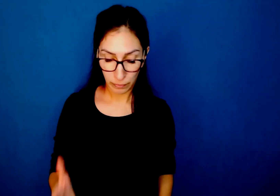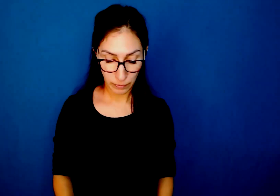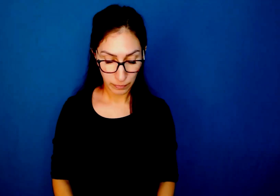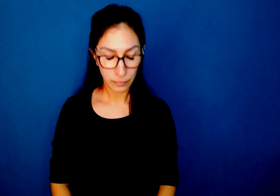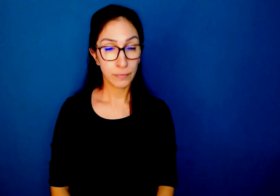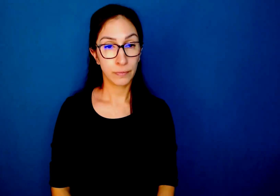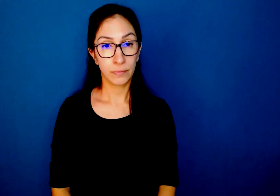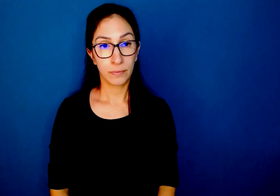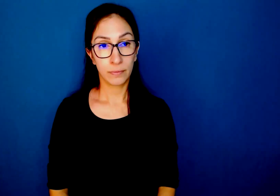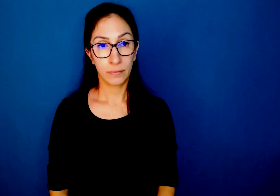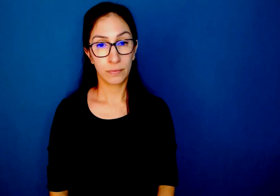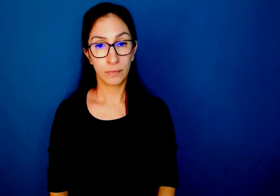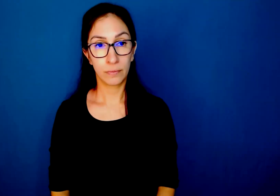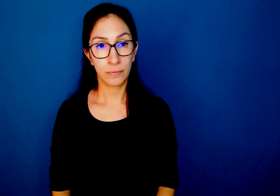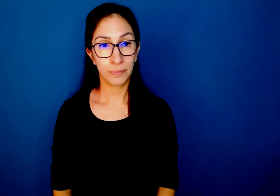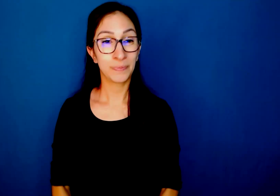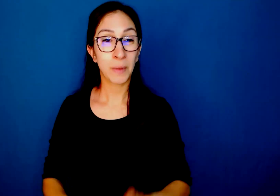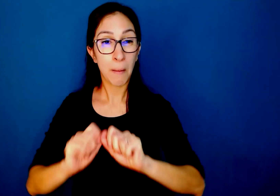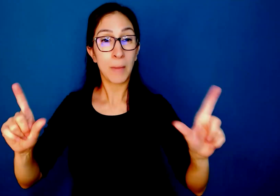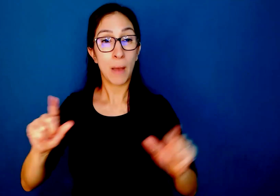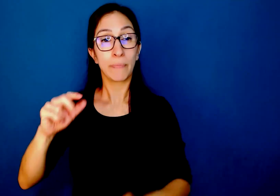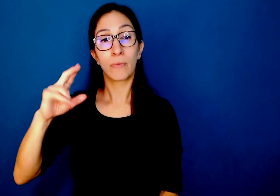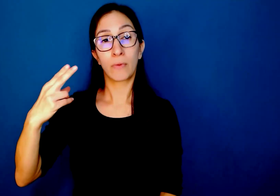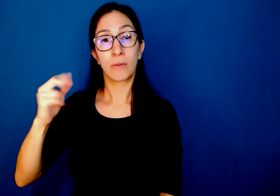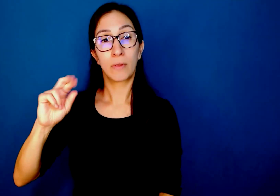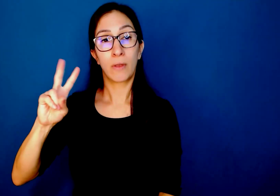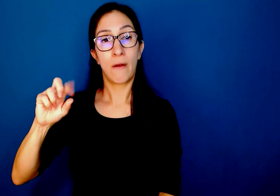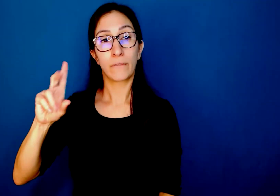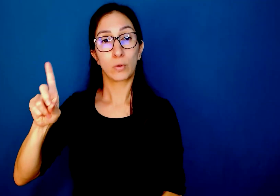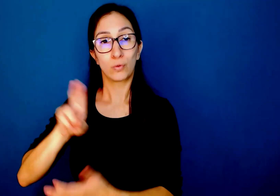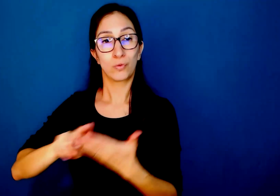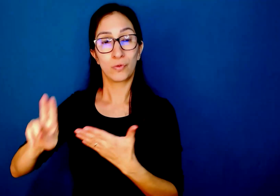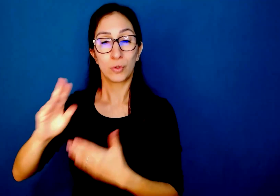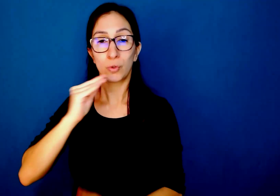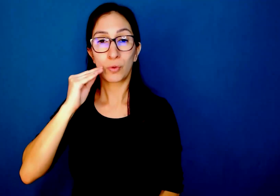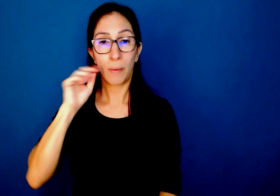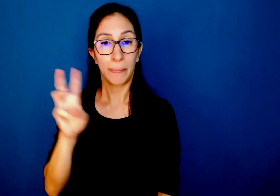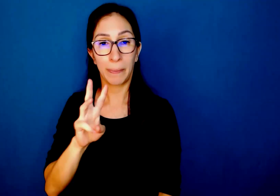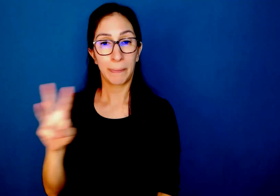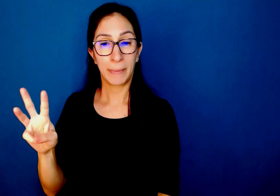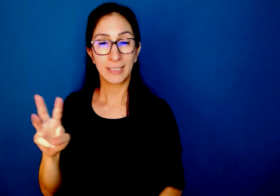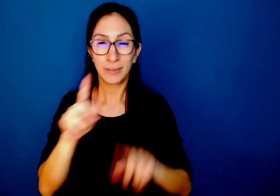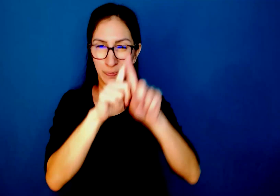I'll go to the Harvard University homepage now. Task switching. Harvard University. Google Chrome. Harvard.